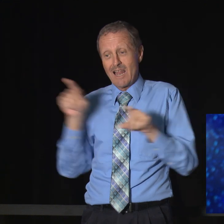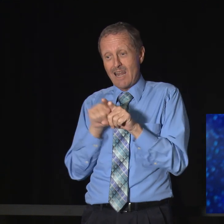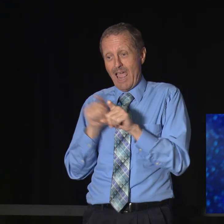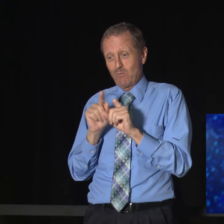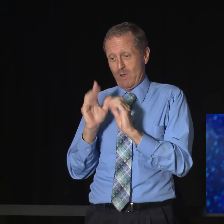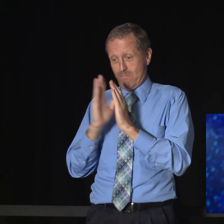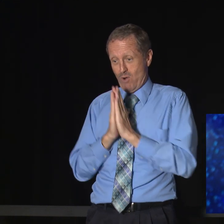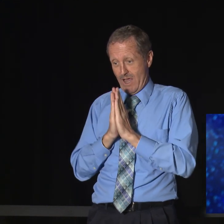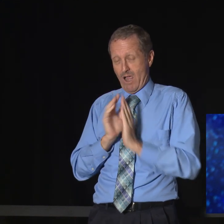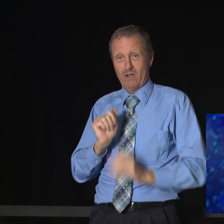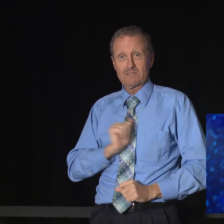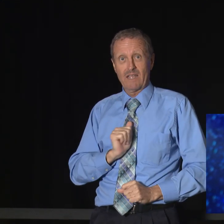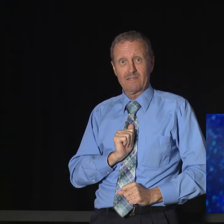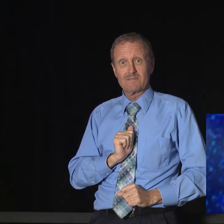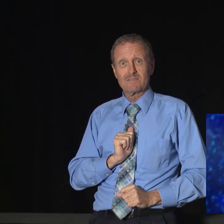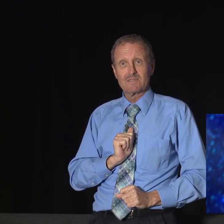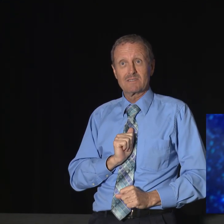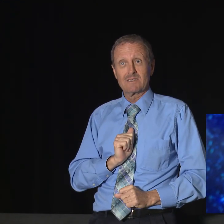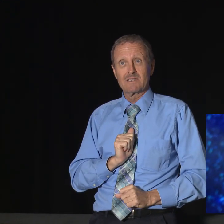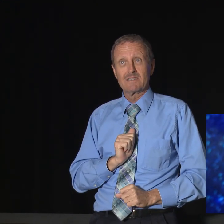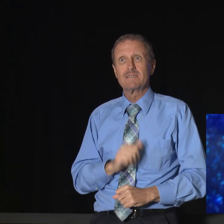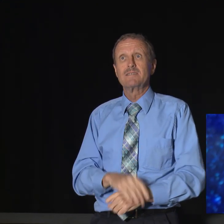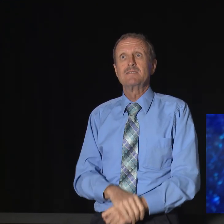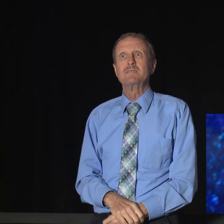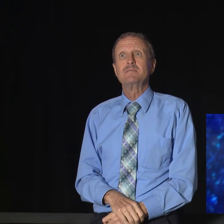for ourselves?